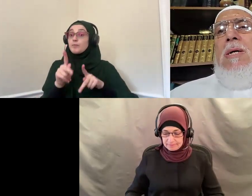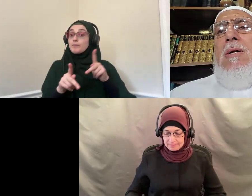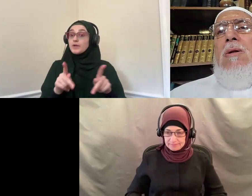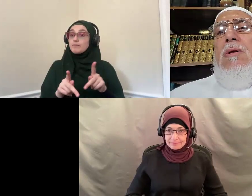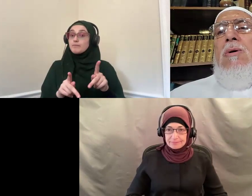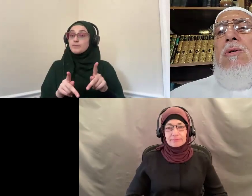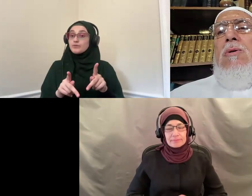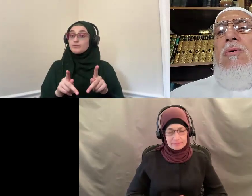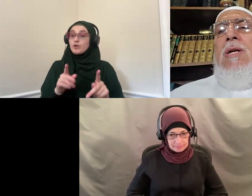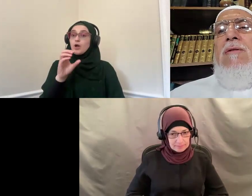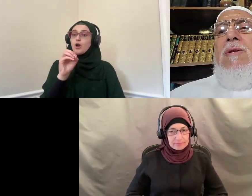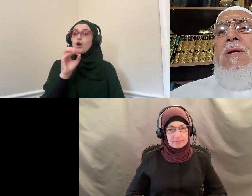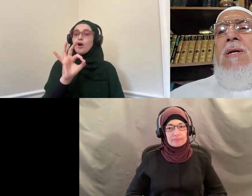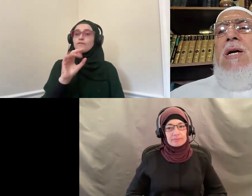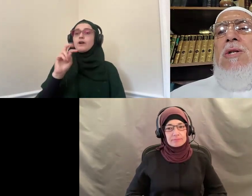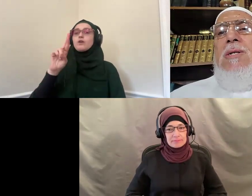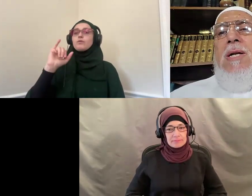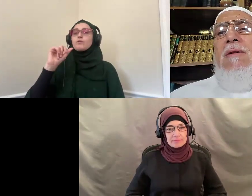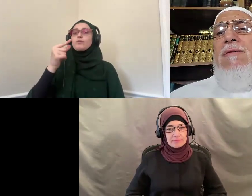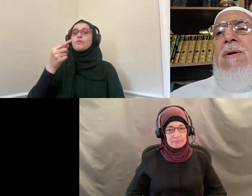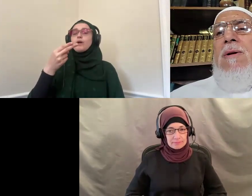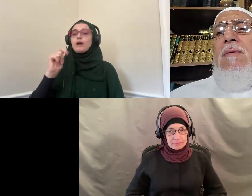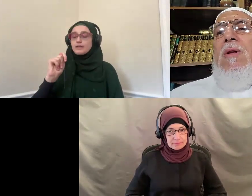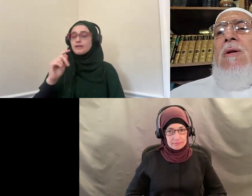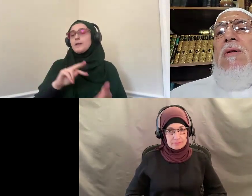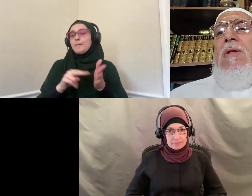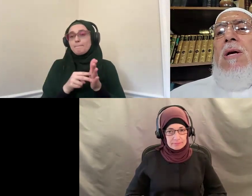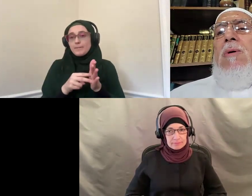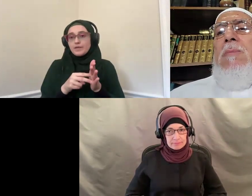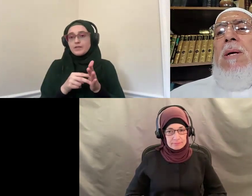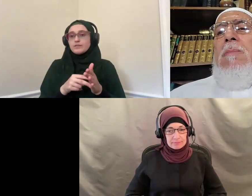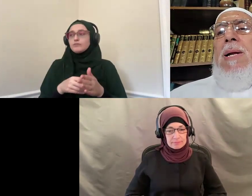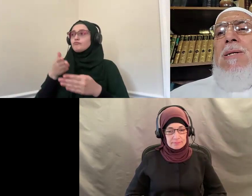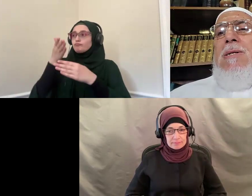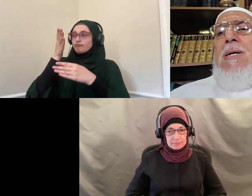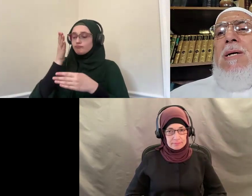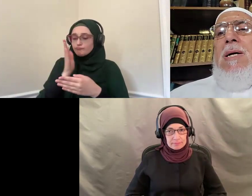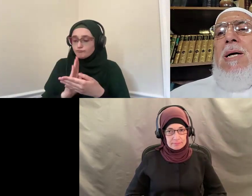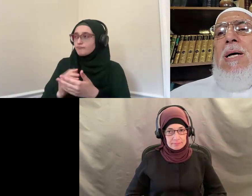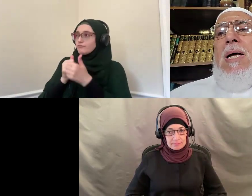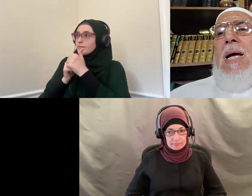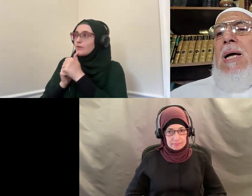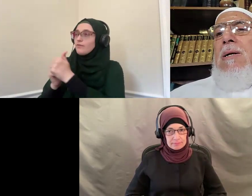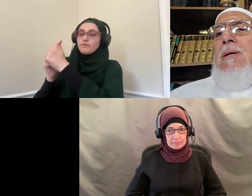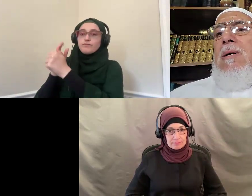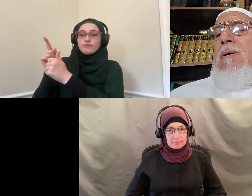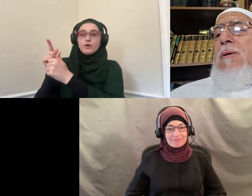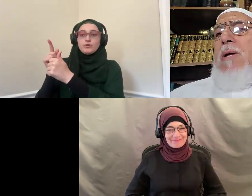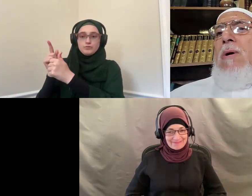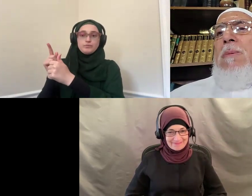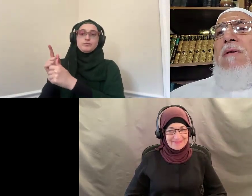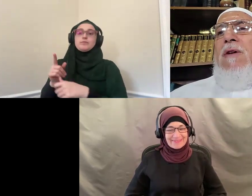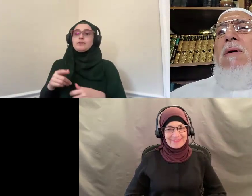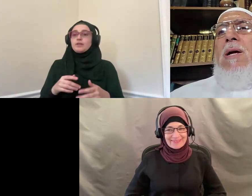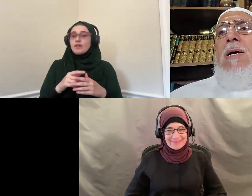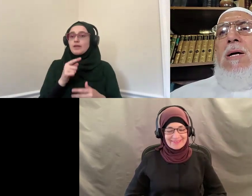means those who lived a righteous life, they will be blessed and they